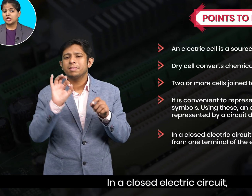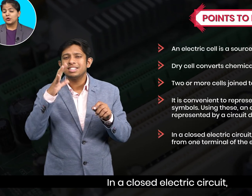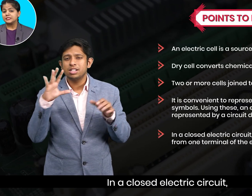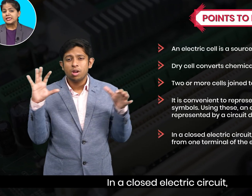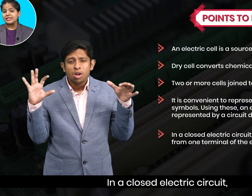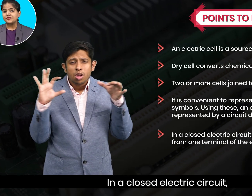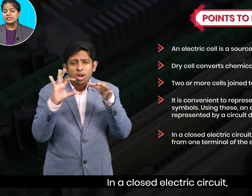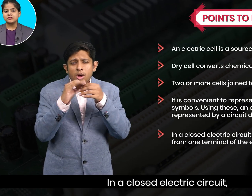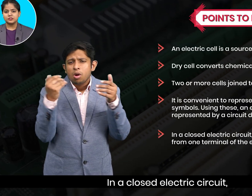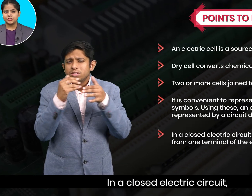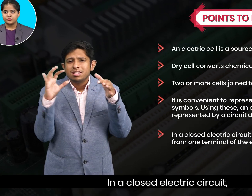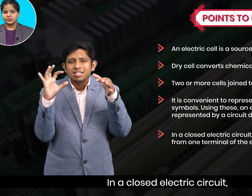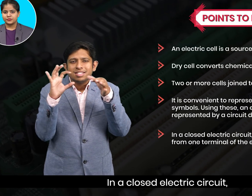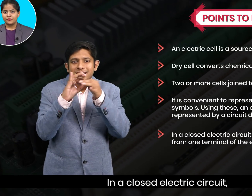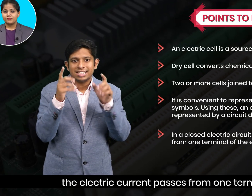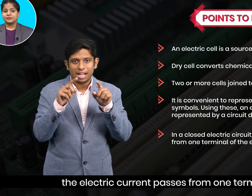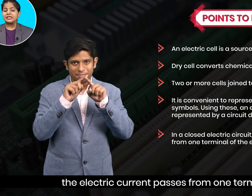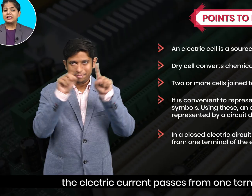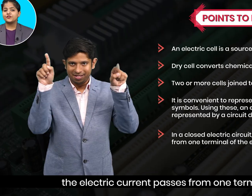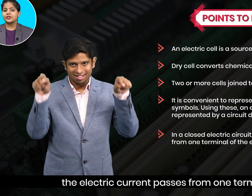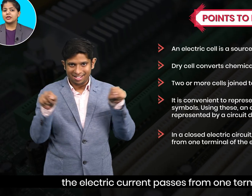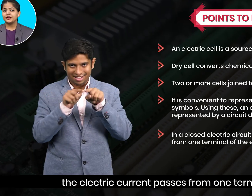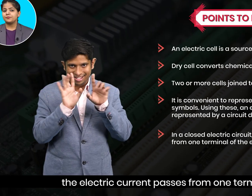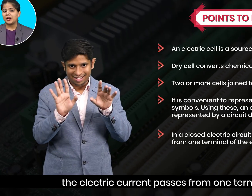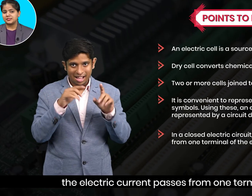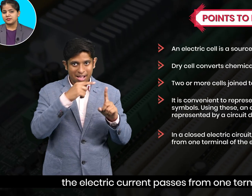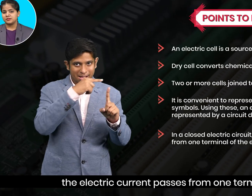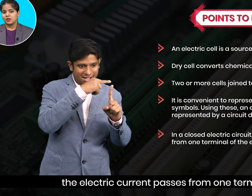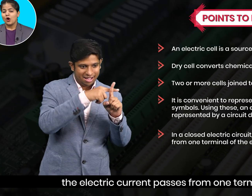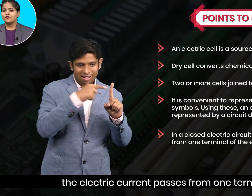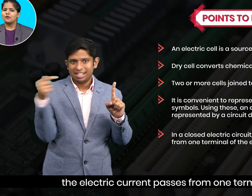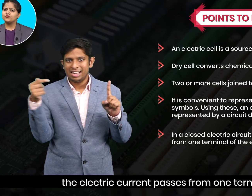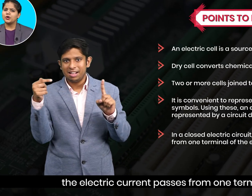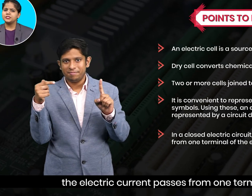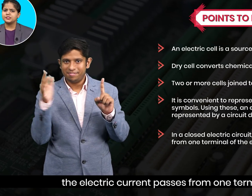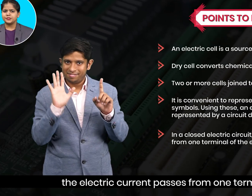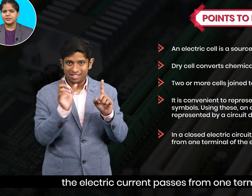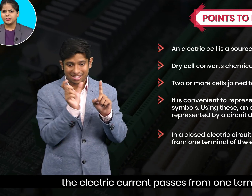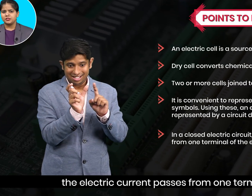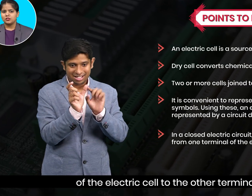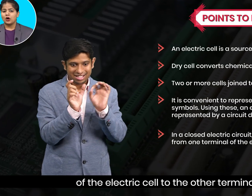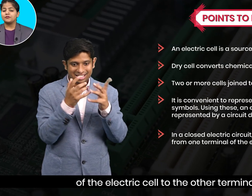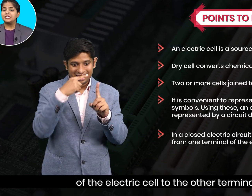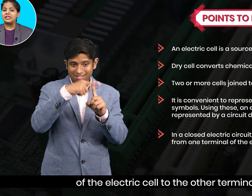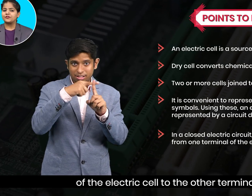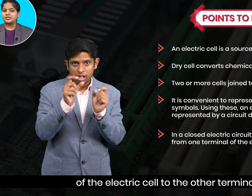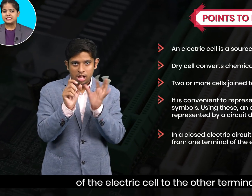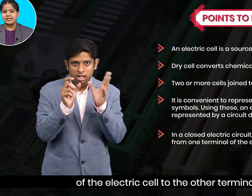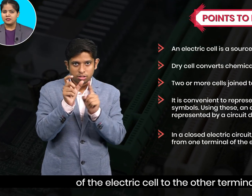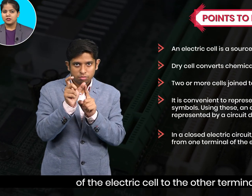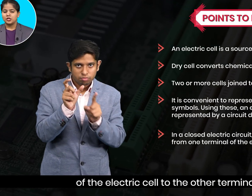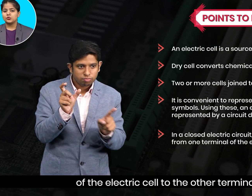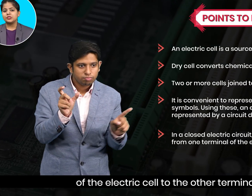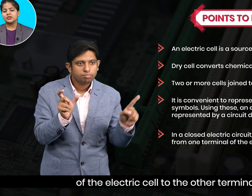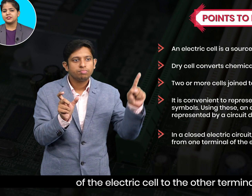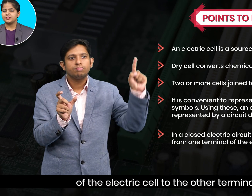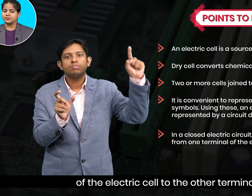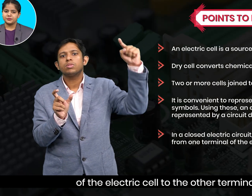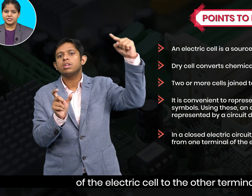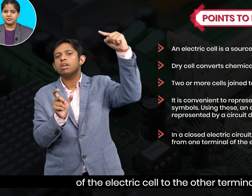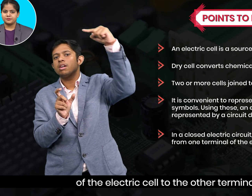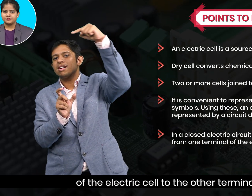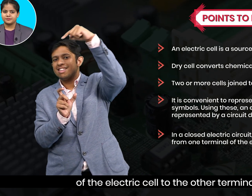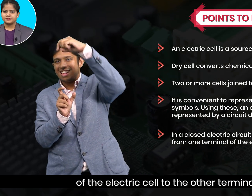In a closed electric circuit, the electric current passes from one terminal of the electric cell to the